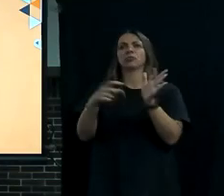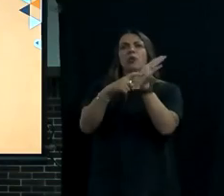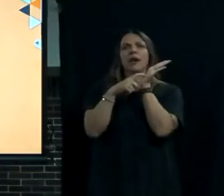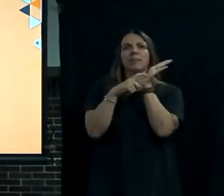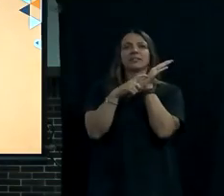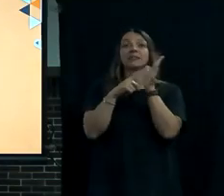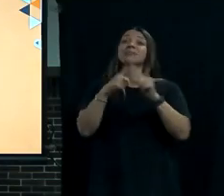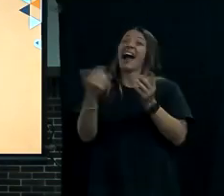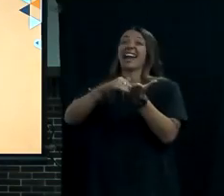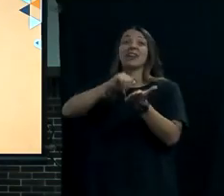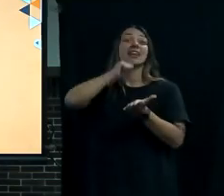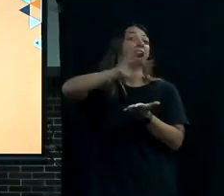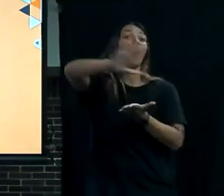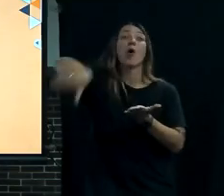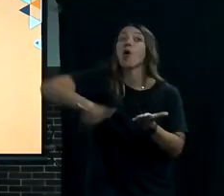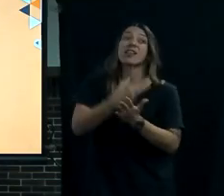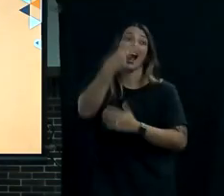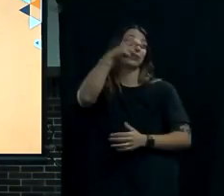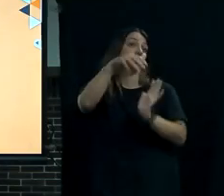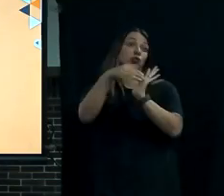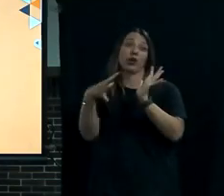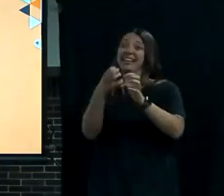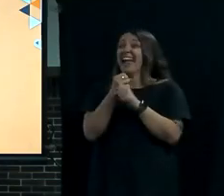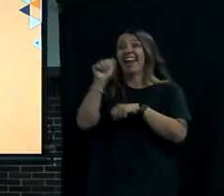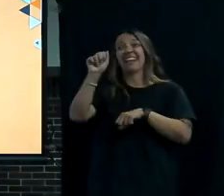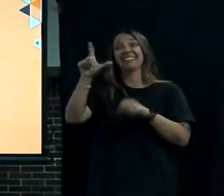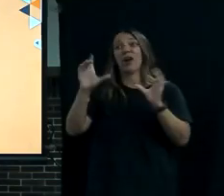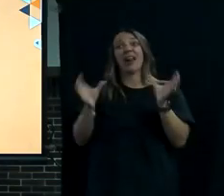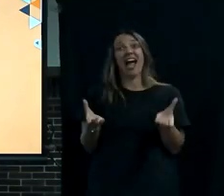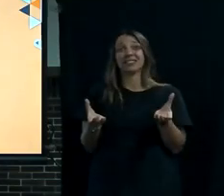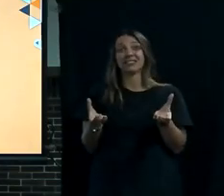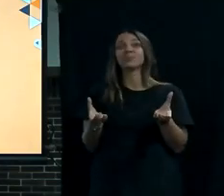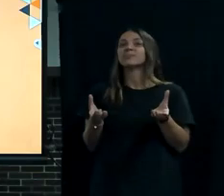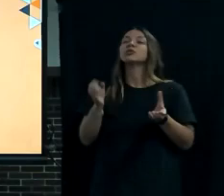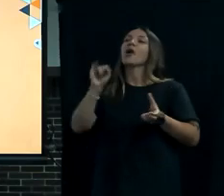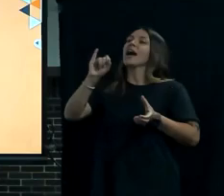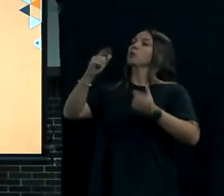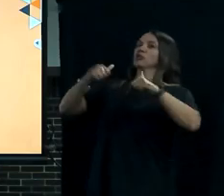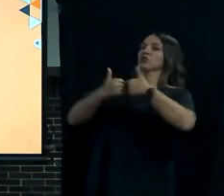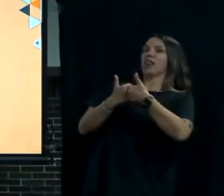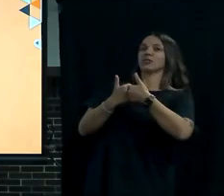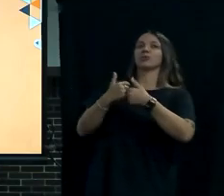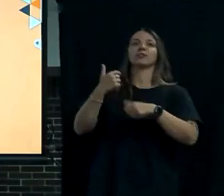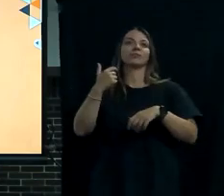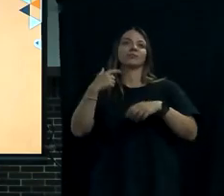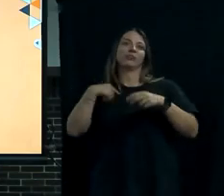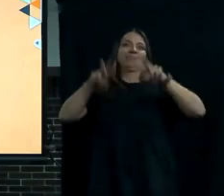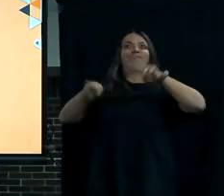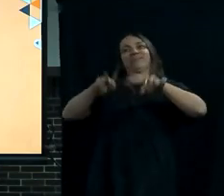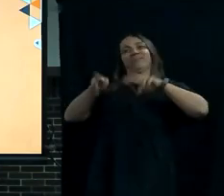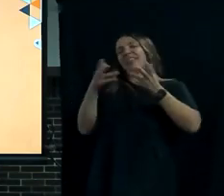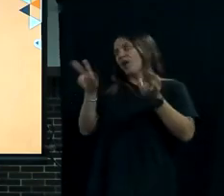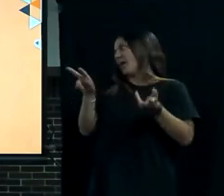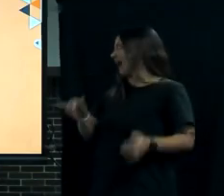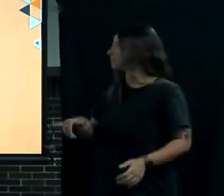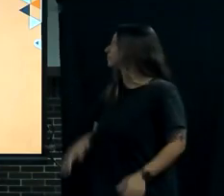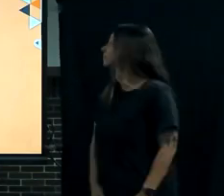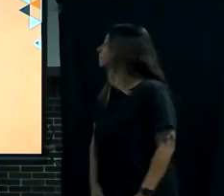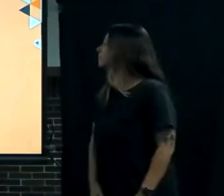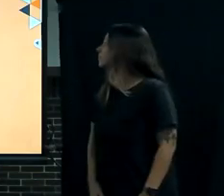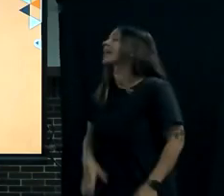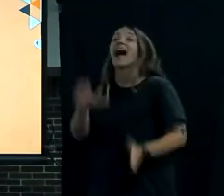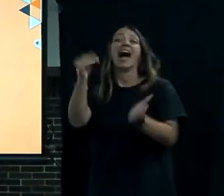we follow foreign language credits for that. But again, not all high school students take that course. And so that is a challenge for us as